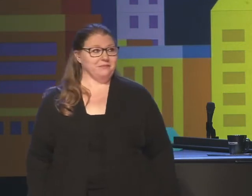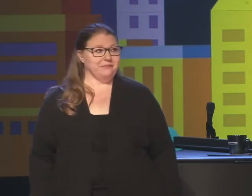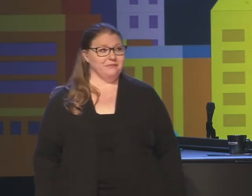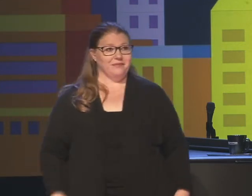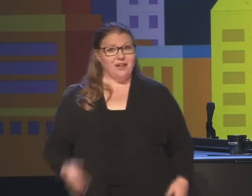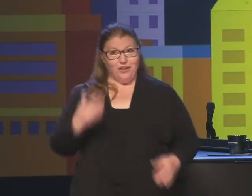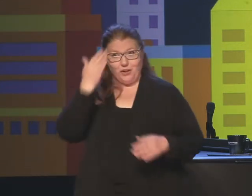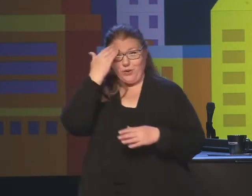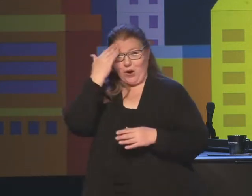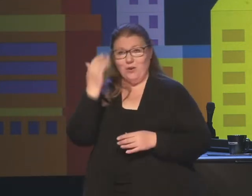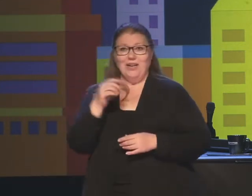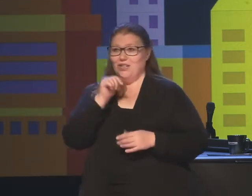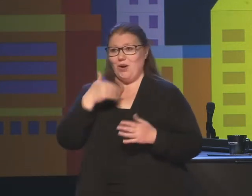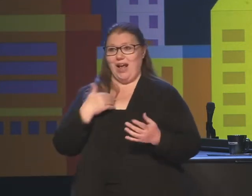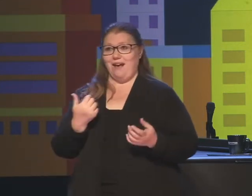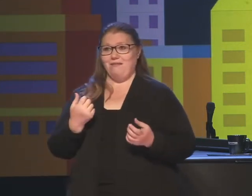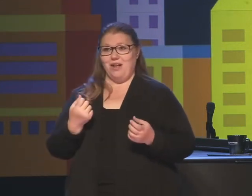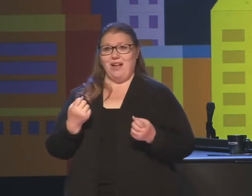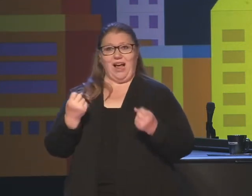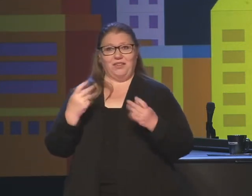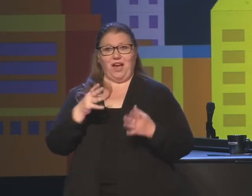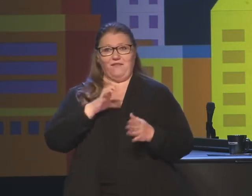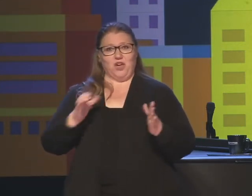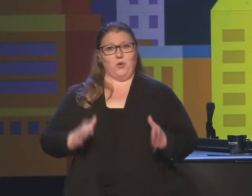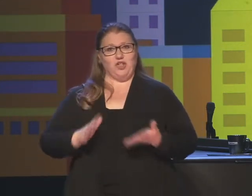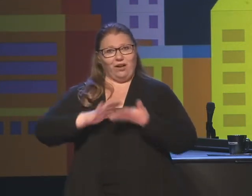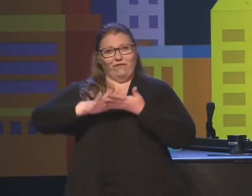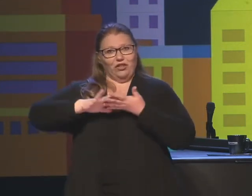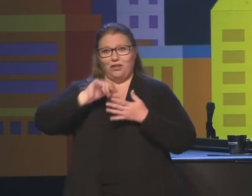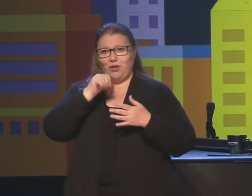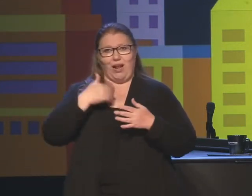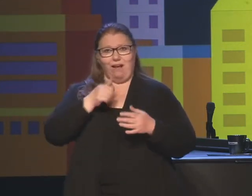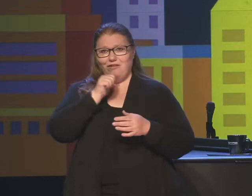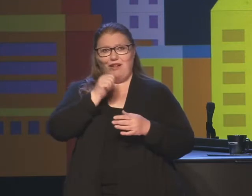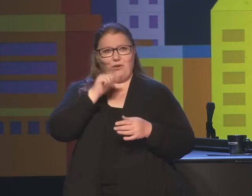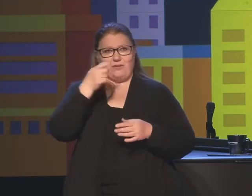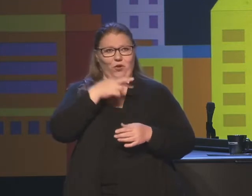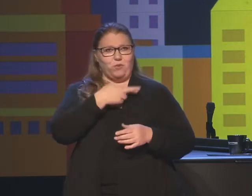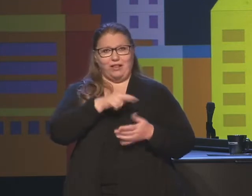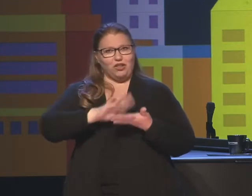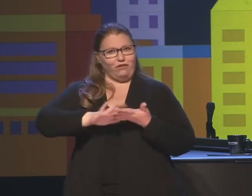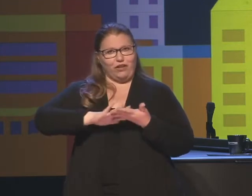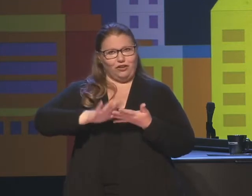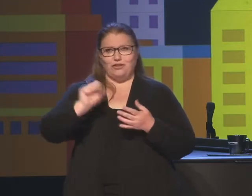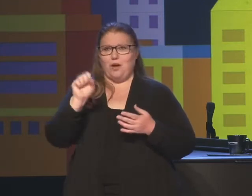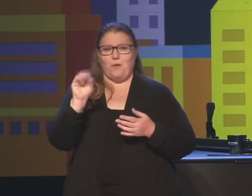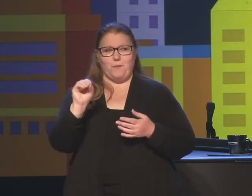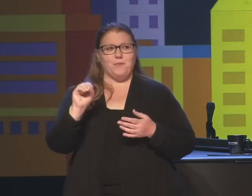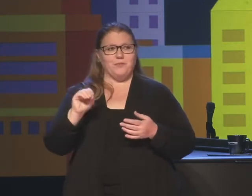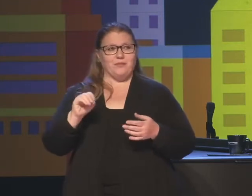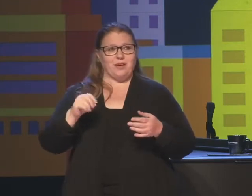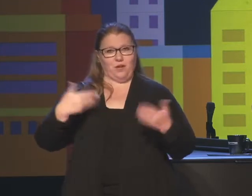Like you'll know, like, I don't have much of a Christian filter. Like, I don't have much tolerance for religious filters, right? So you just kind of